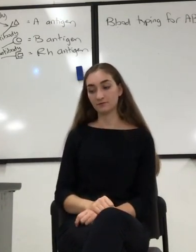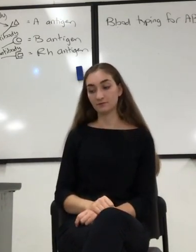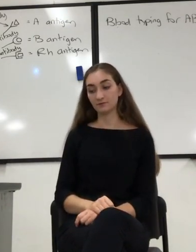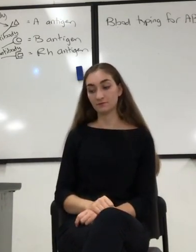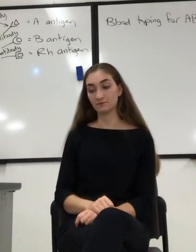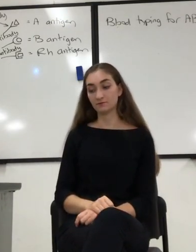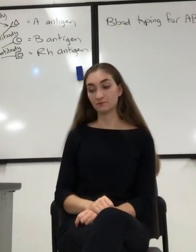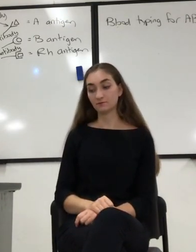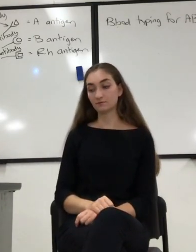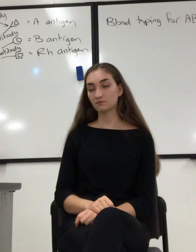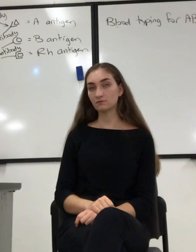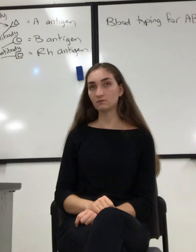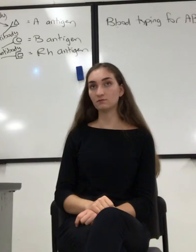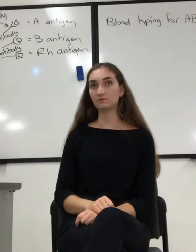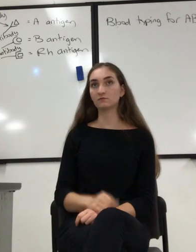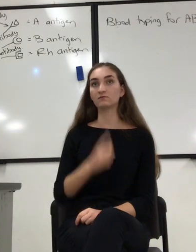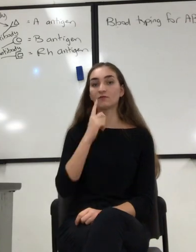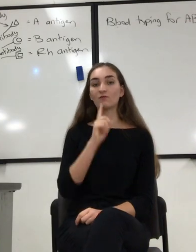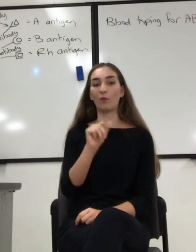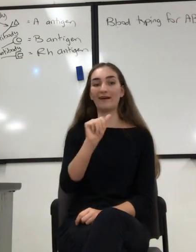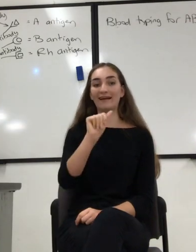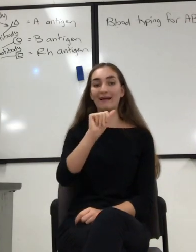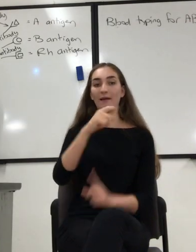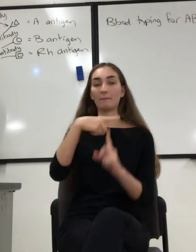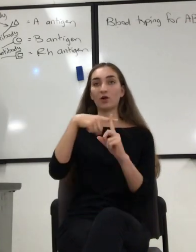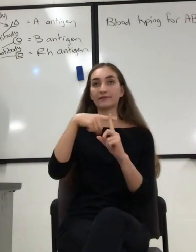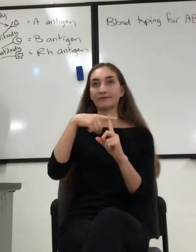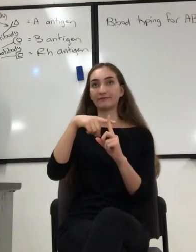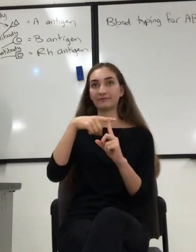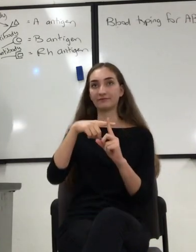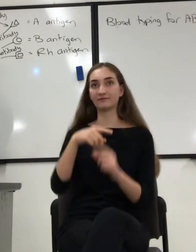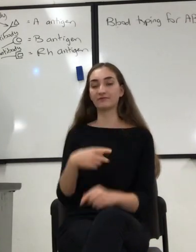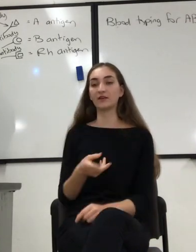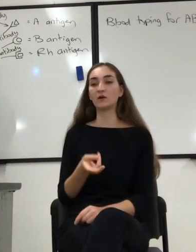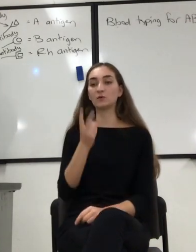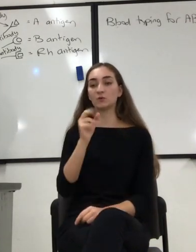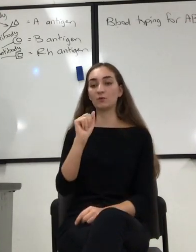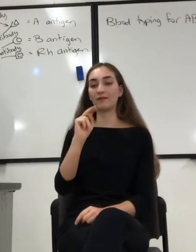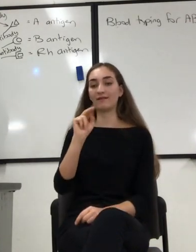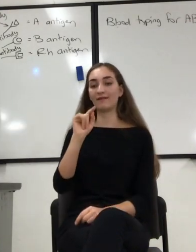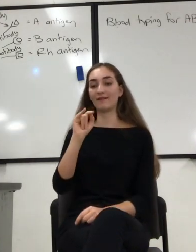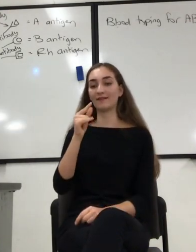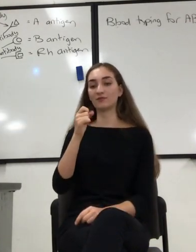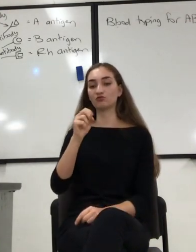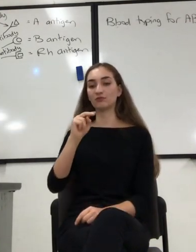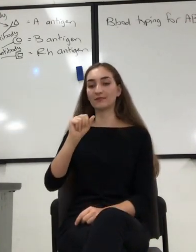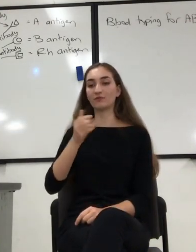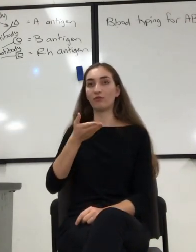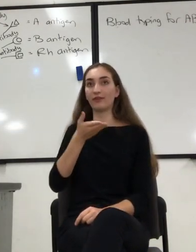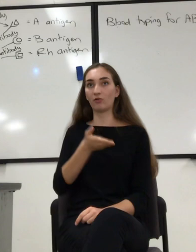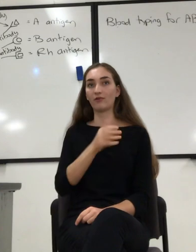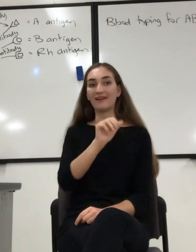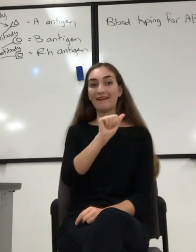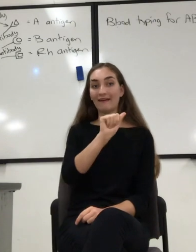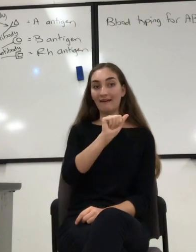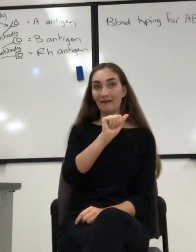Type A positive. Two antigens are present, the A and the RH.